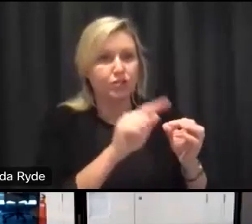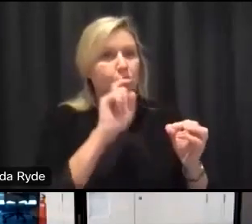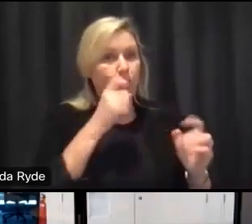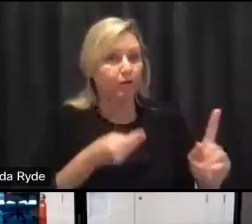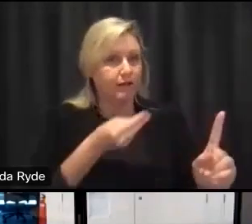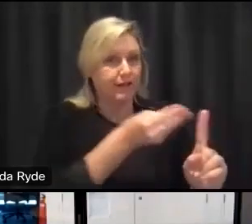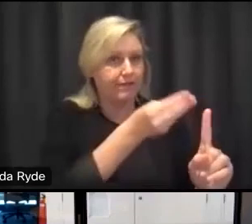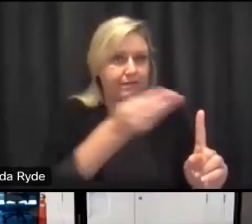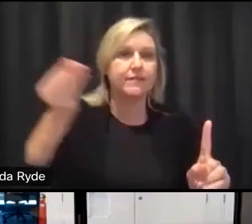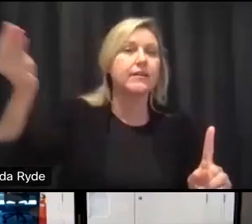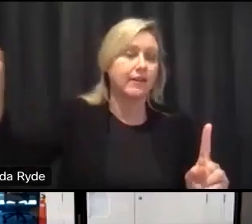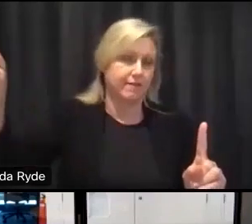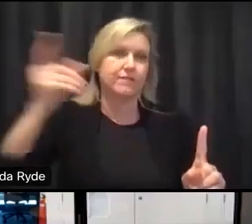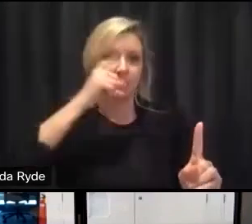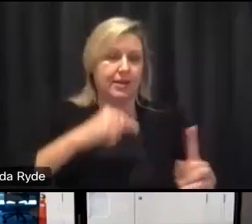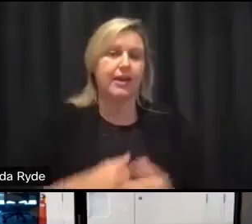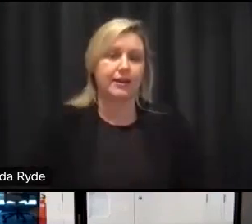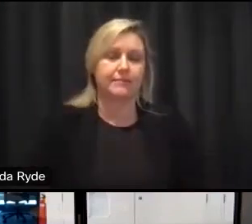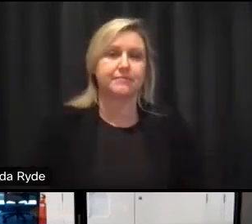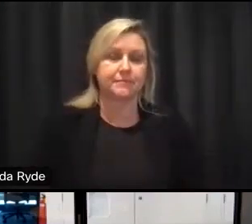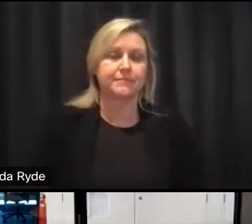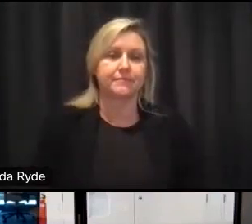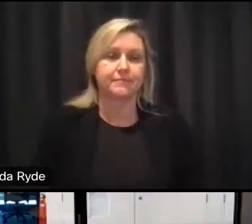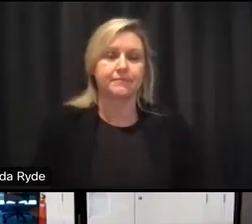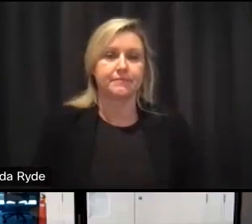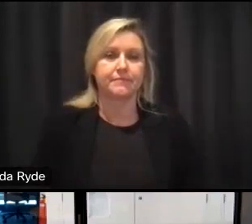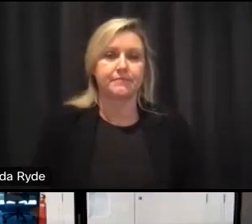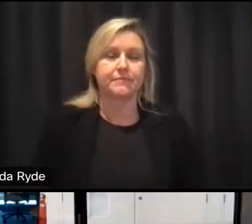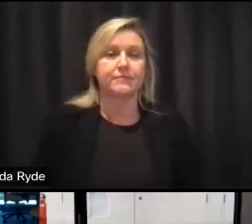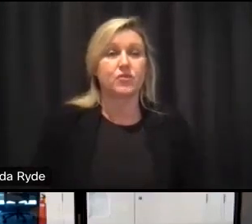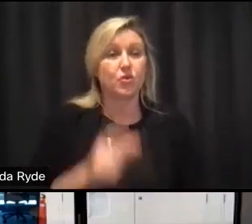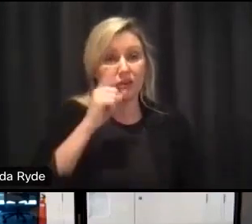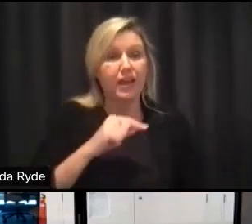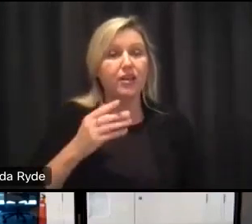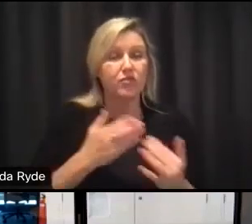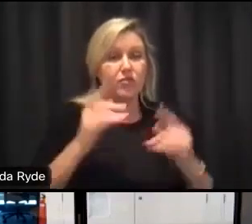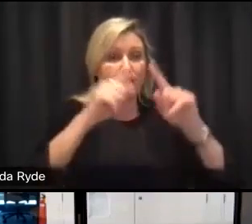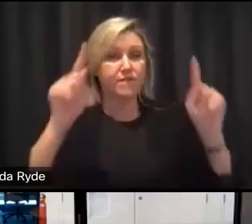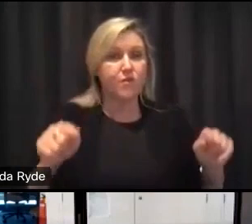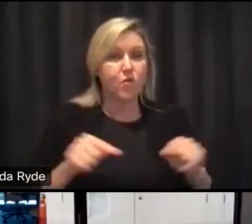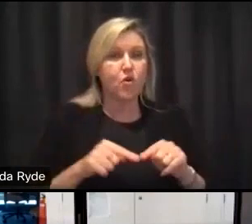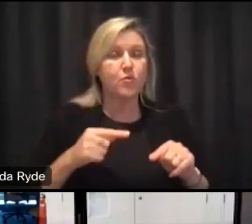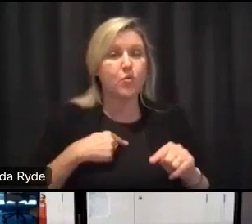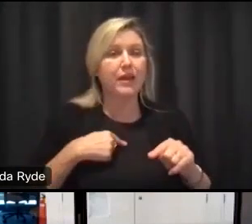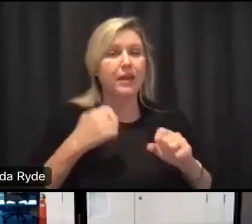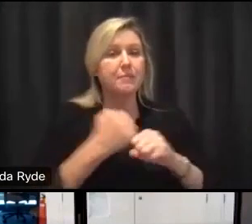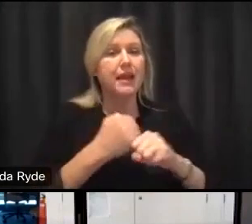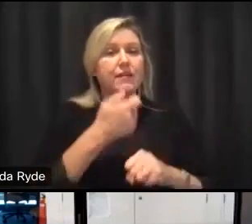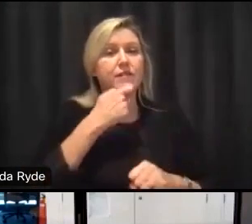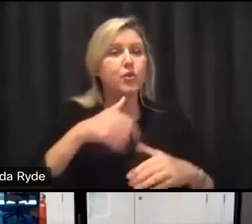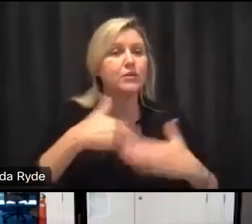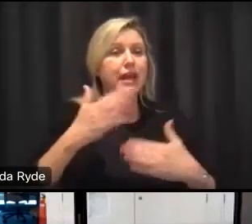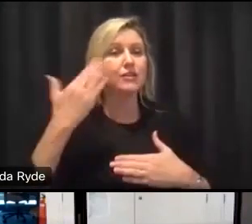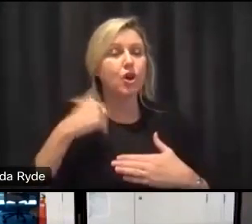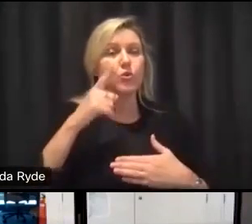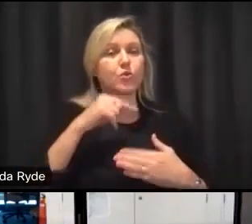you um and um and you can do that right now using the form that we set up a few days ago to send